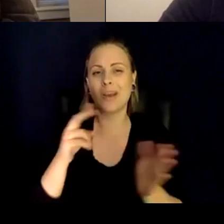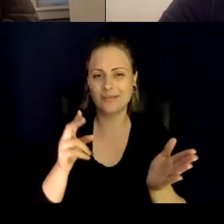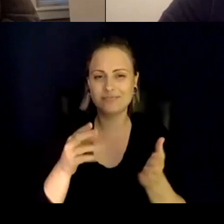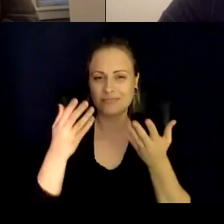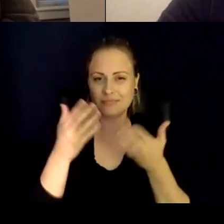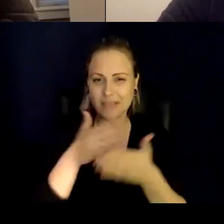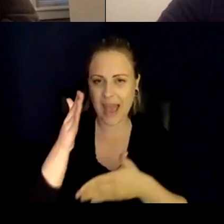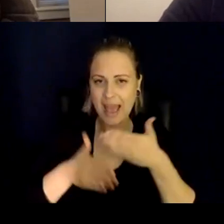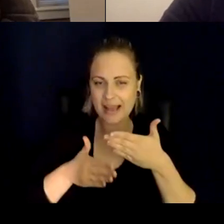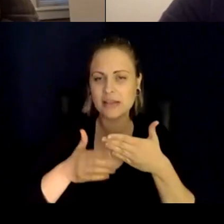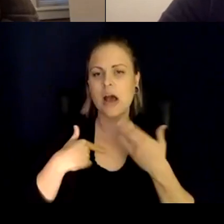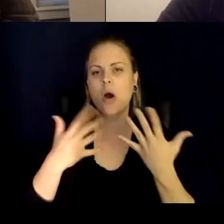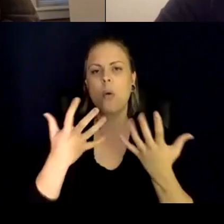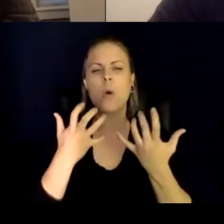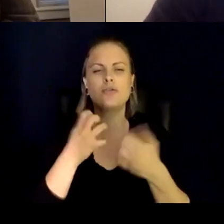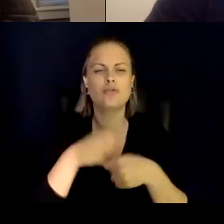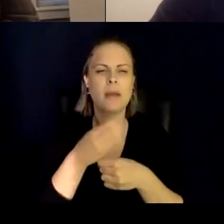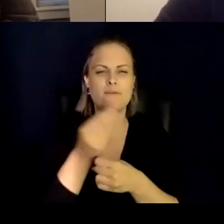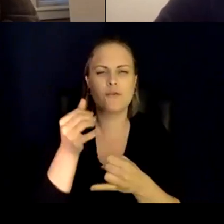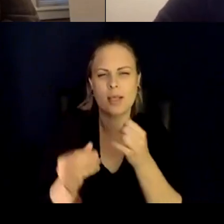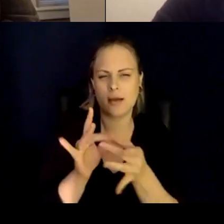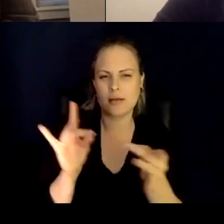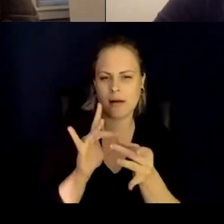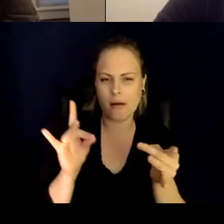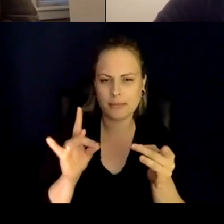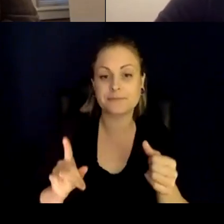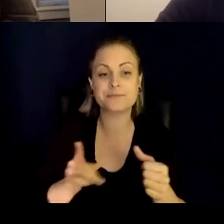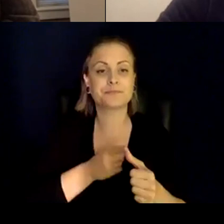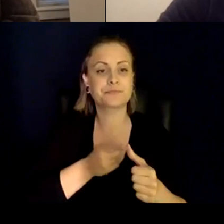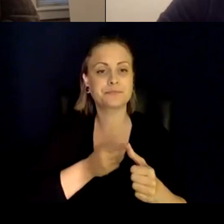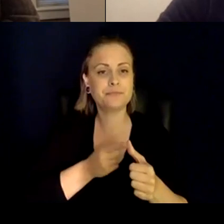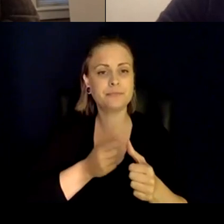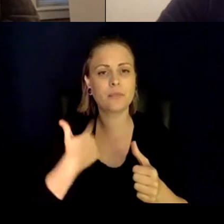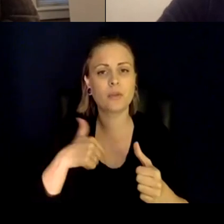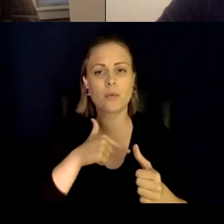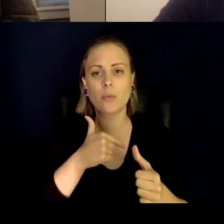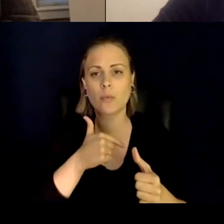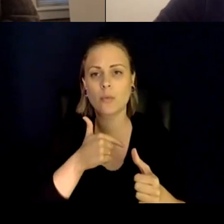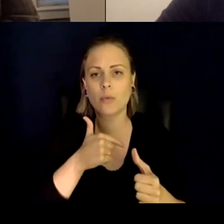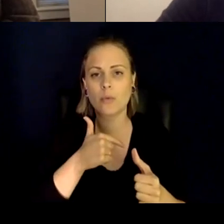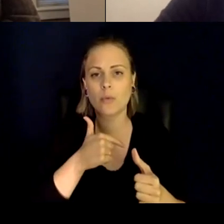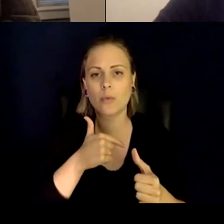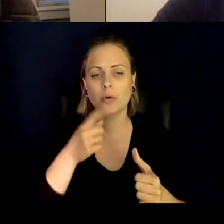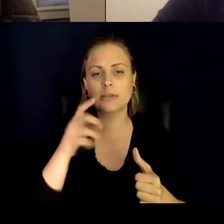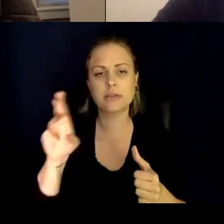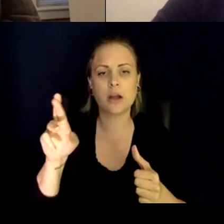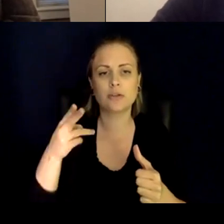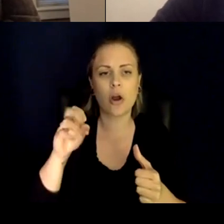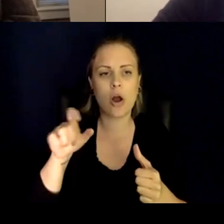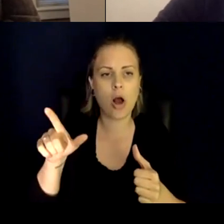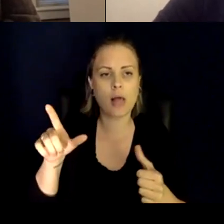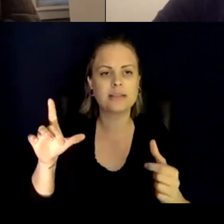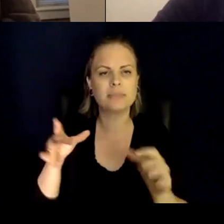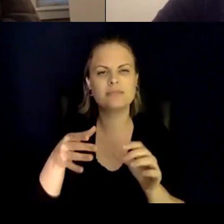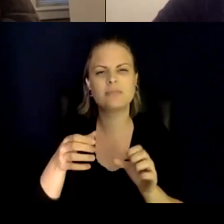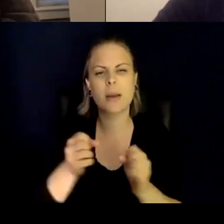wanted to make a few last comments. One is that we've linked, Dr. Hall's been linking to Dr. Gillin's book,